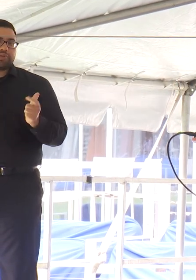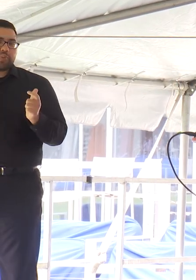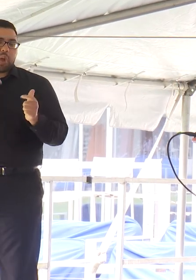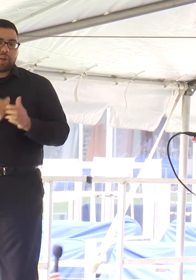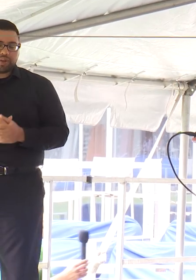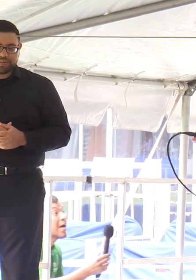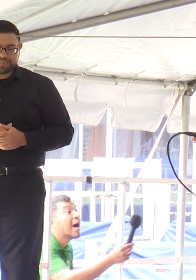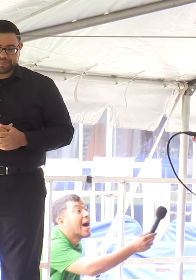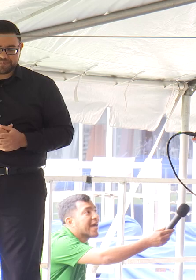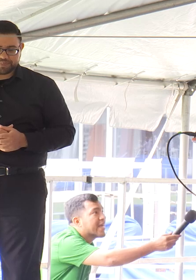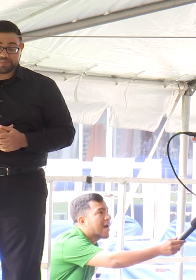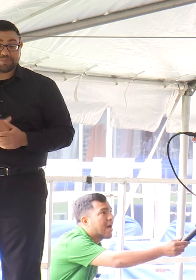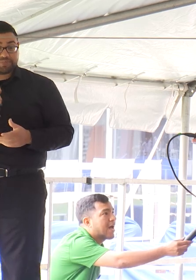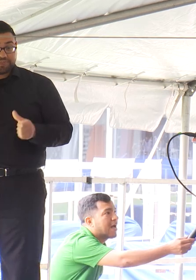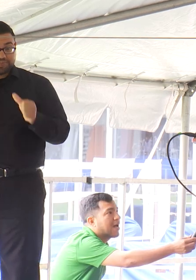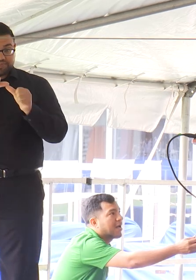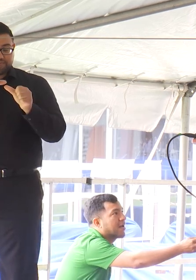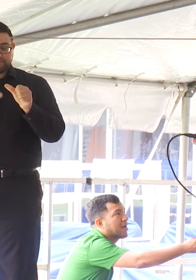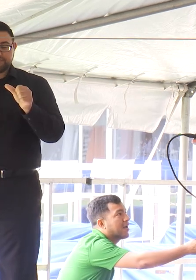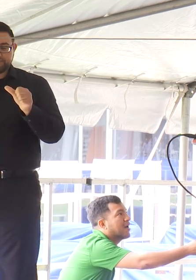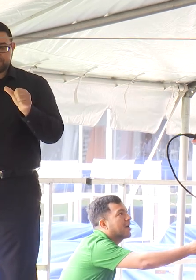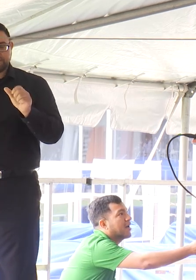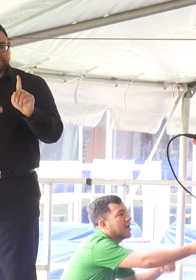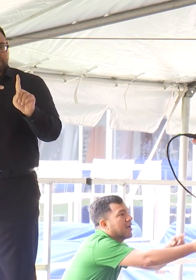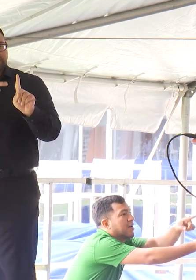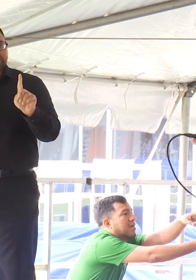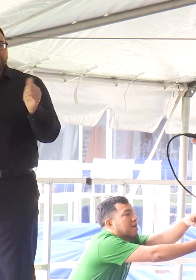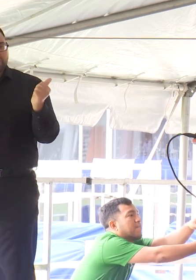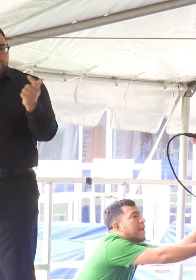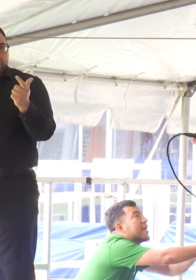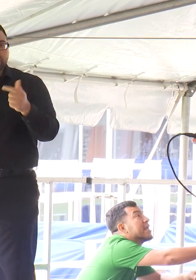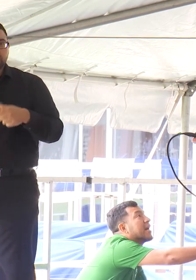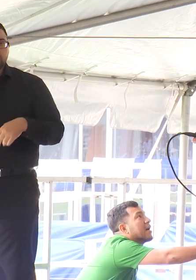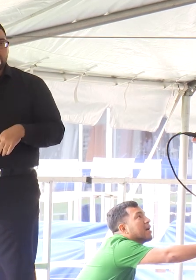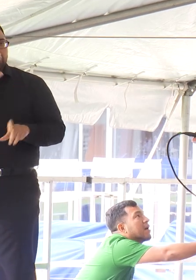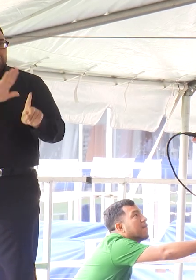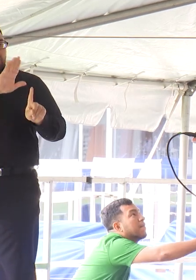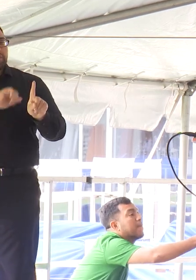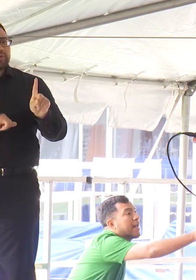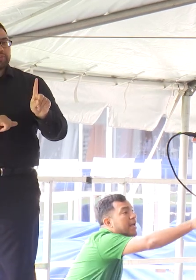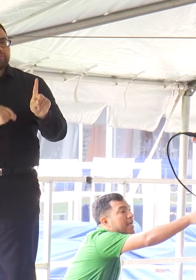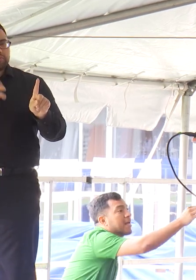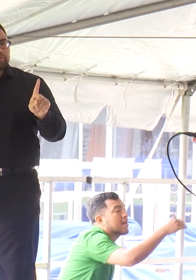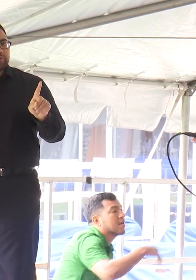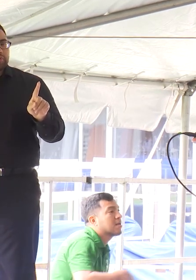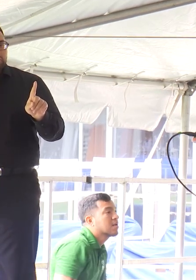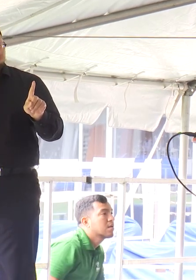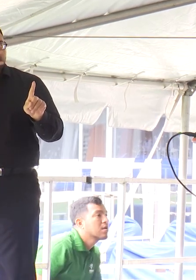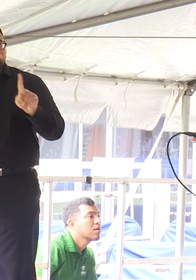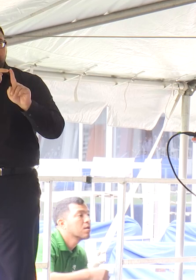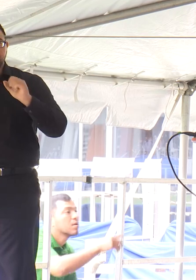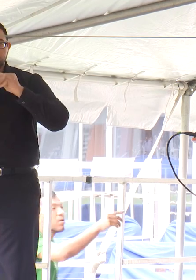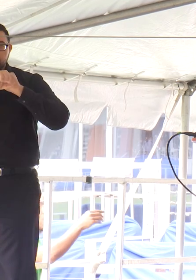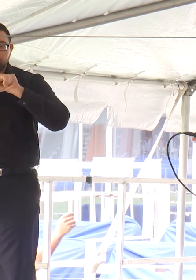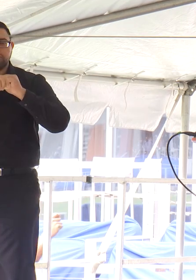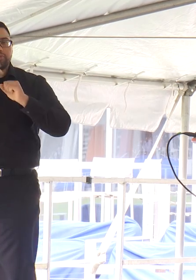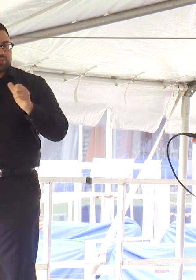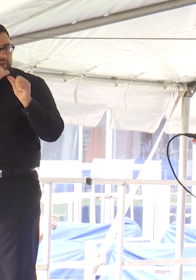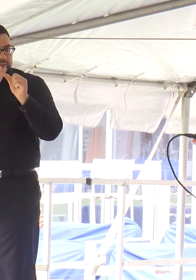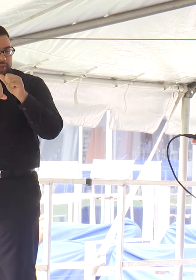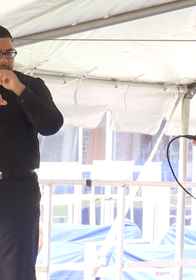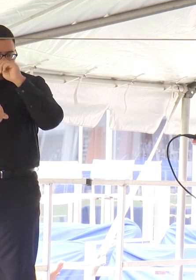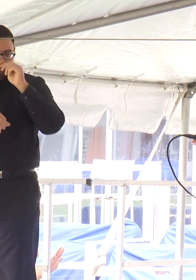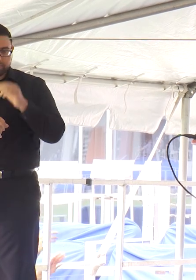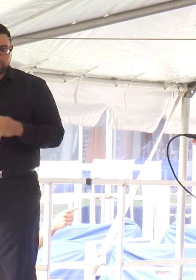That's right. If you remember, everybody knows her and knew her face from commercials. Remember that?